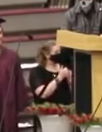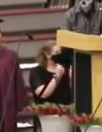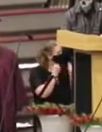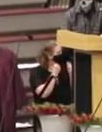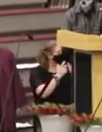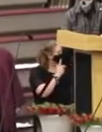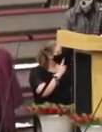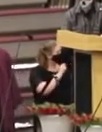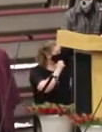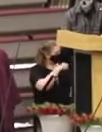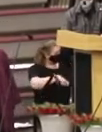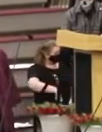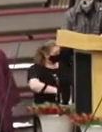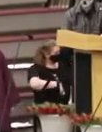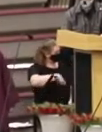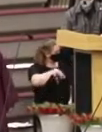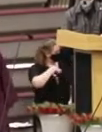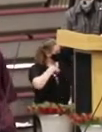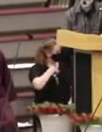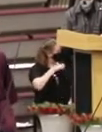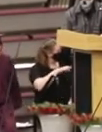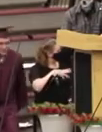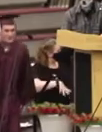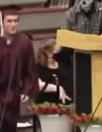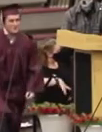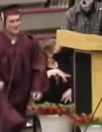Christopher Anthony Bologna Jr.